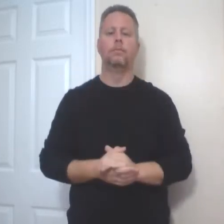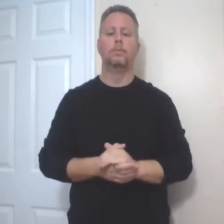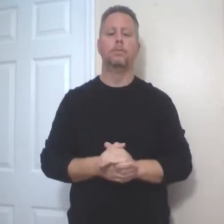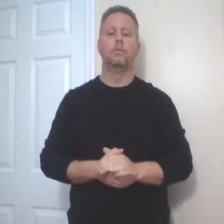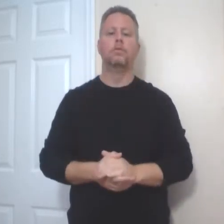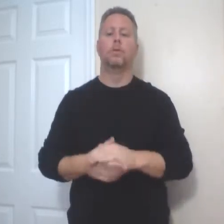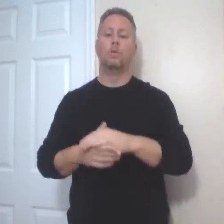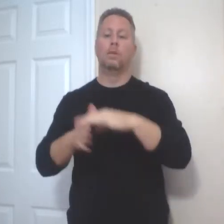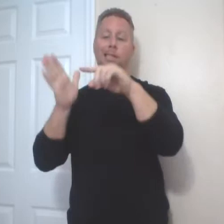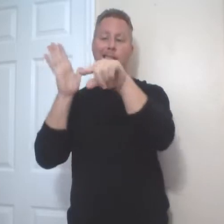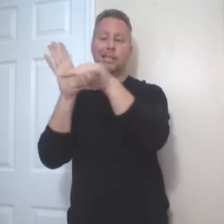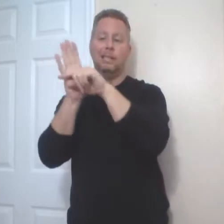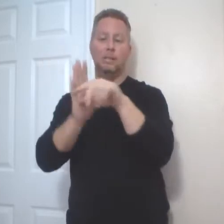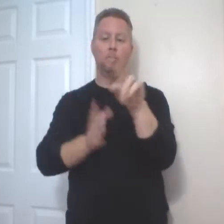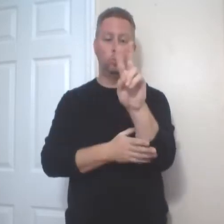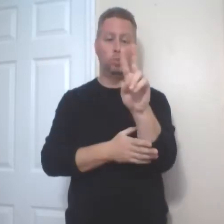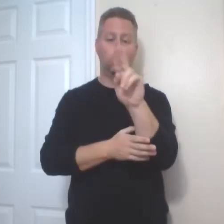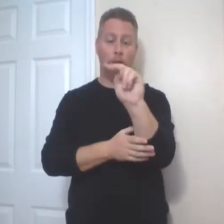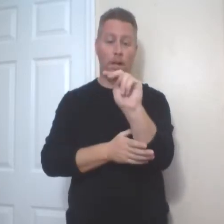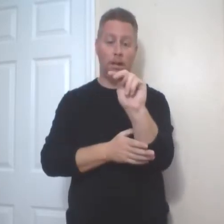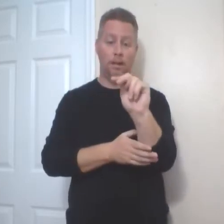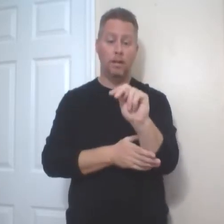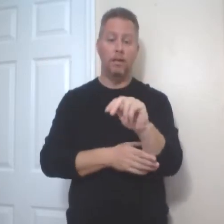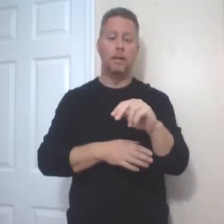minus 2n minus 2n.